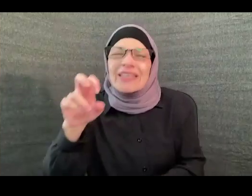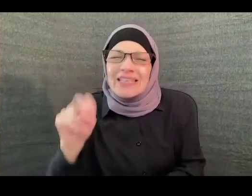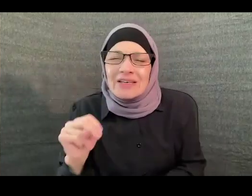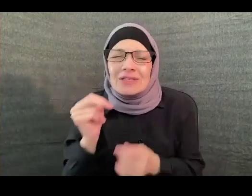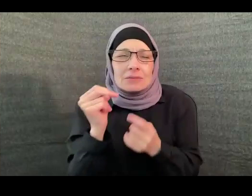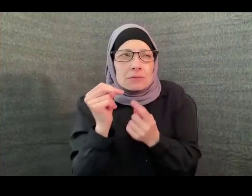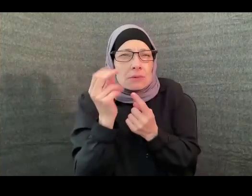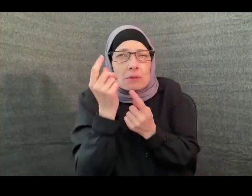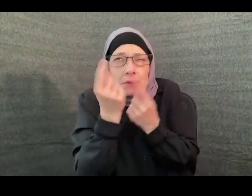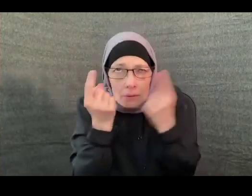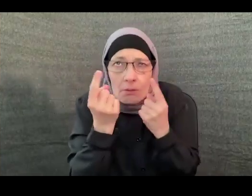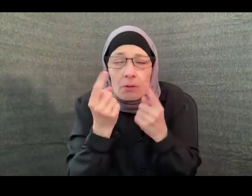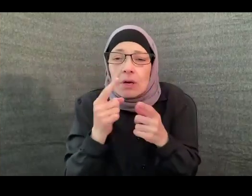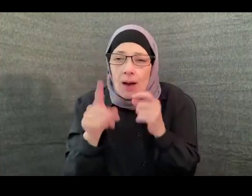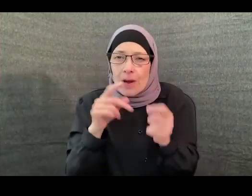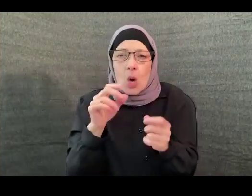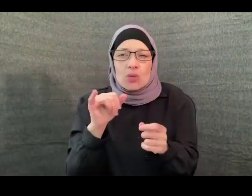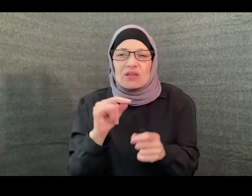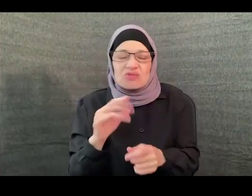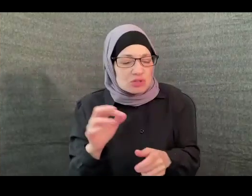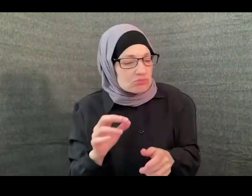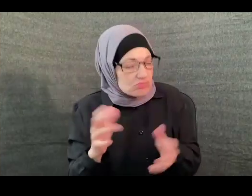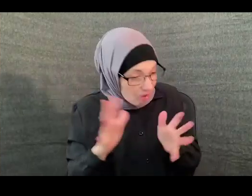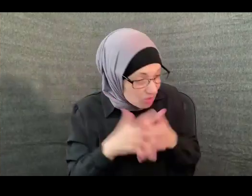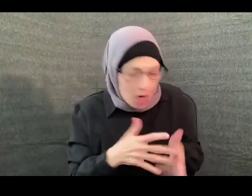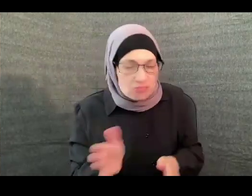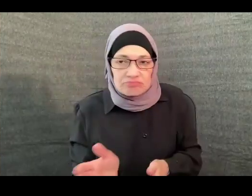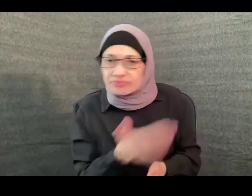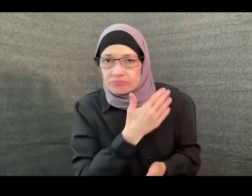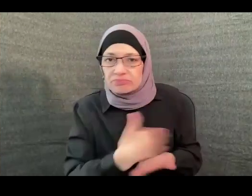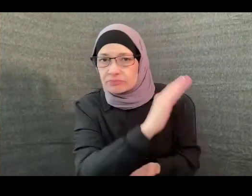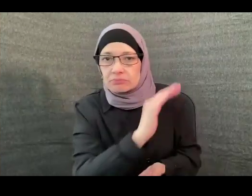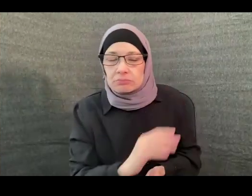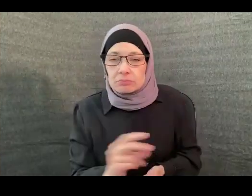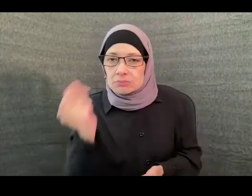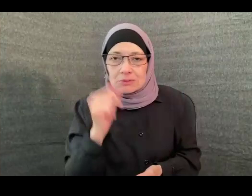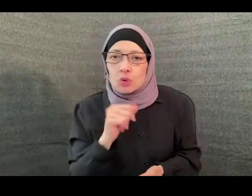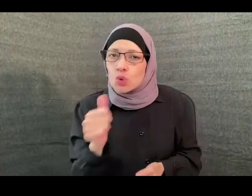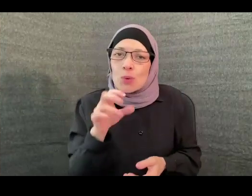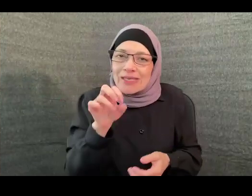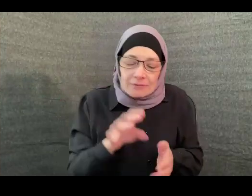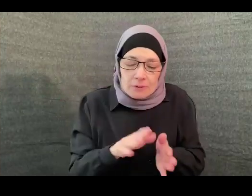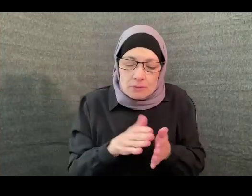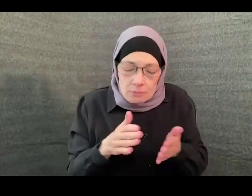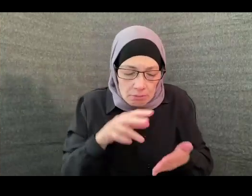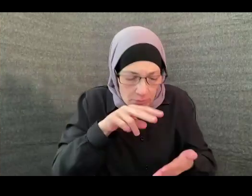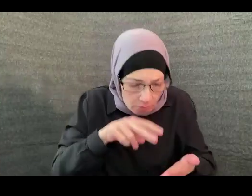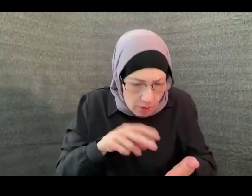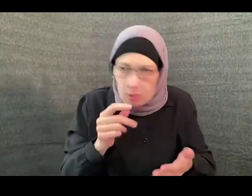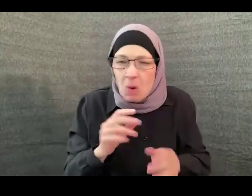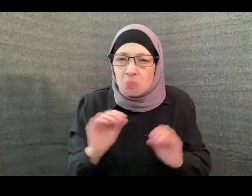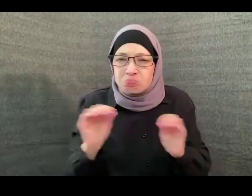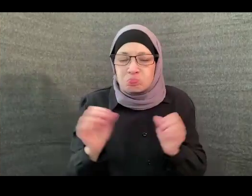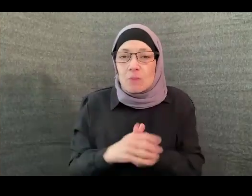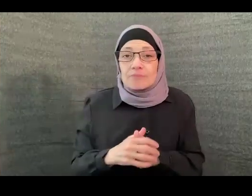So those hypocrites tell them, listen, if you are expelled, and here they are talking to the